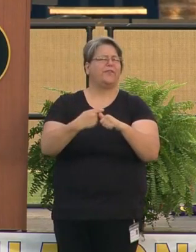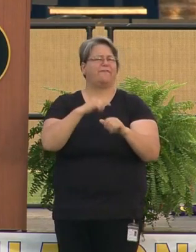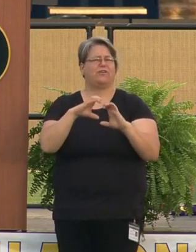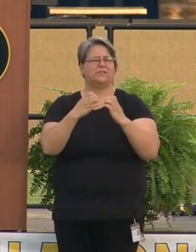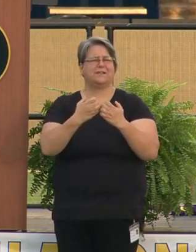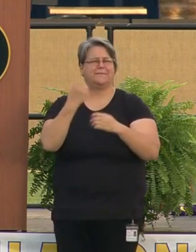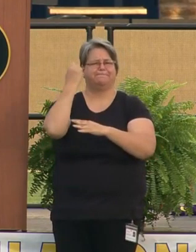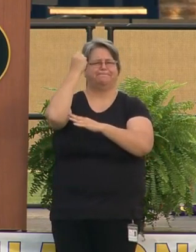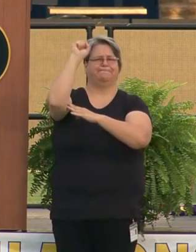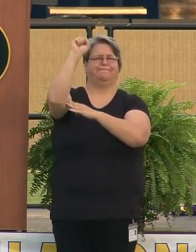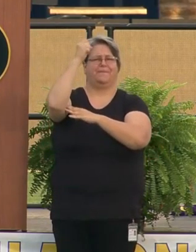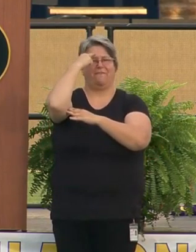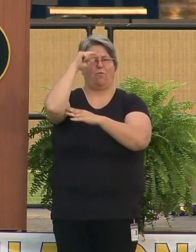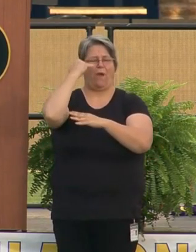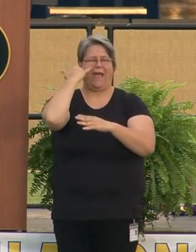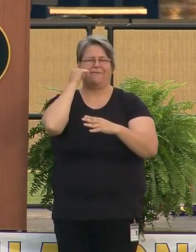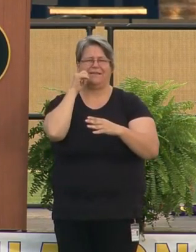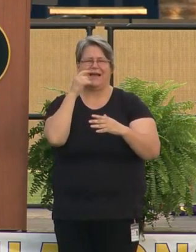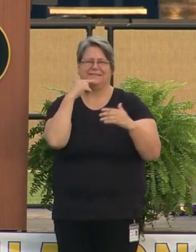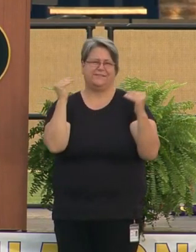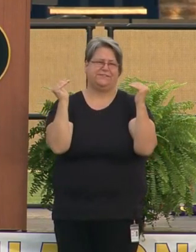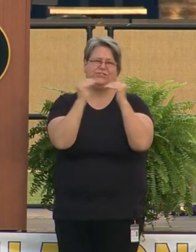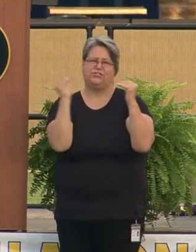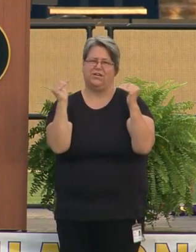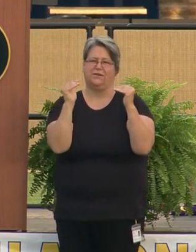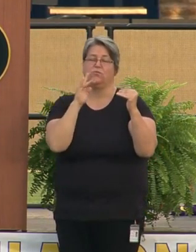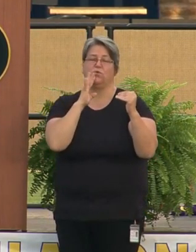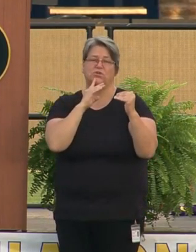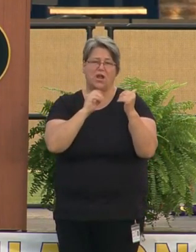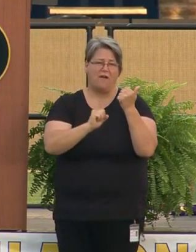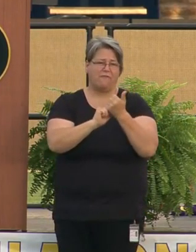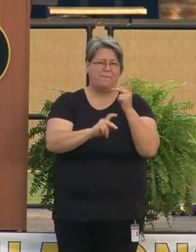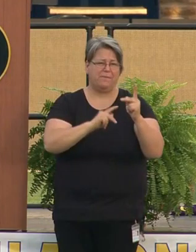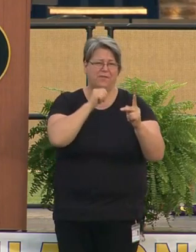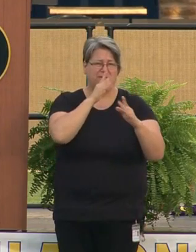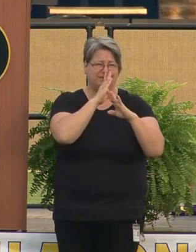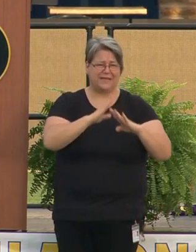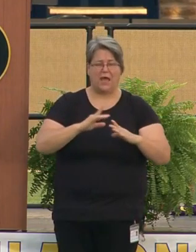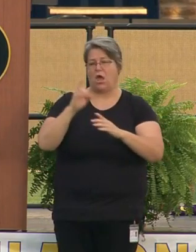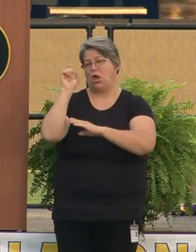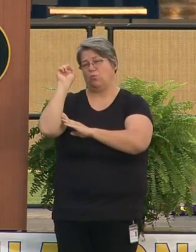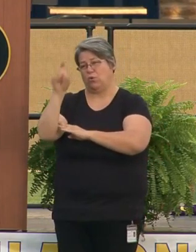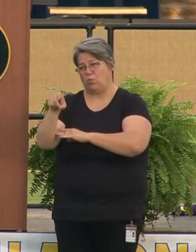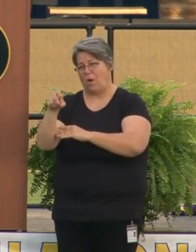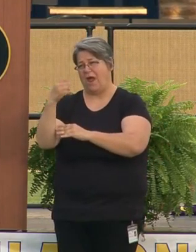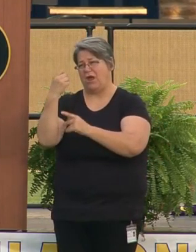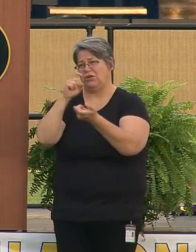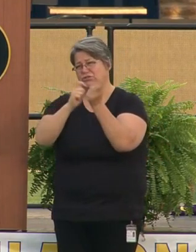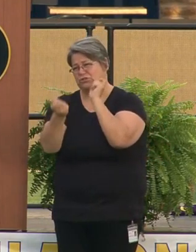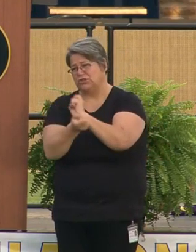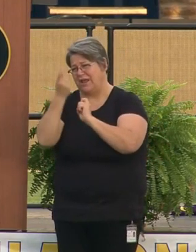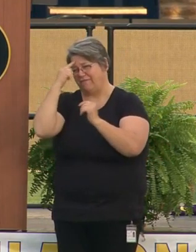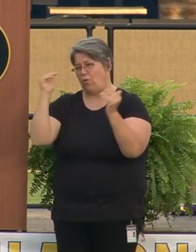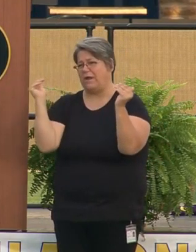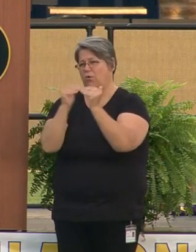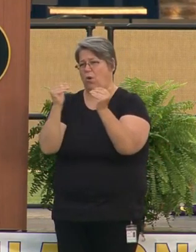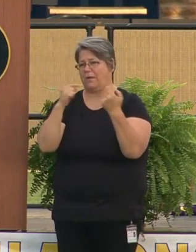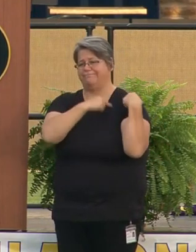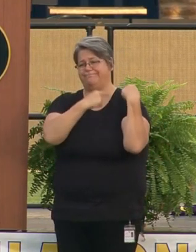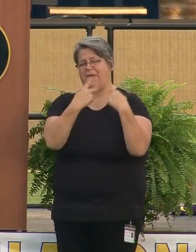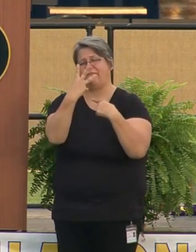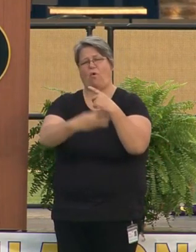up against injustice. We will speak for those who are silenced and demand change in the pursuits for equity. Throughout the past